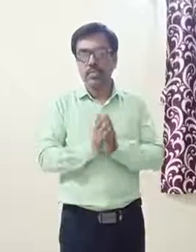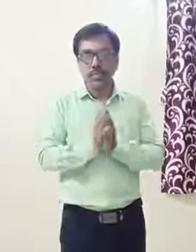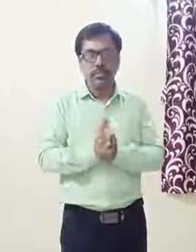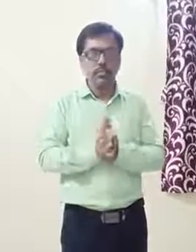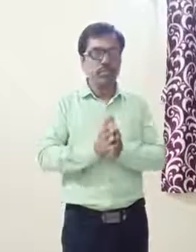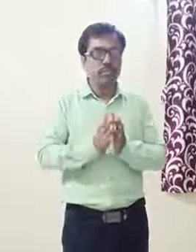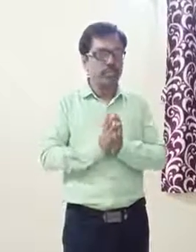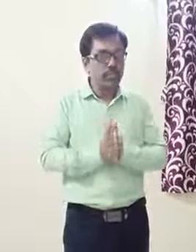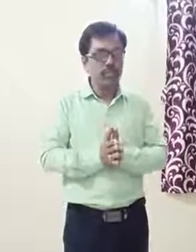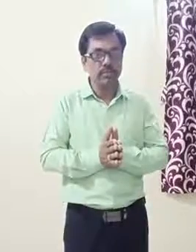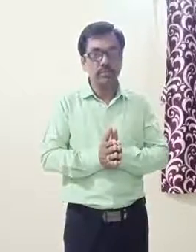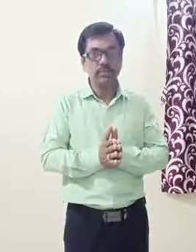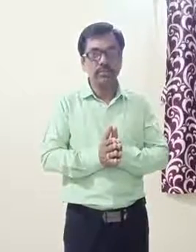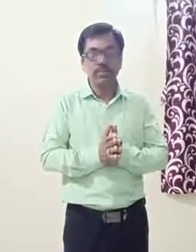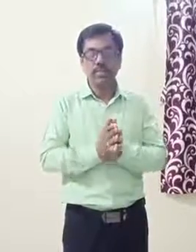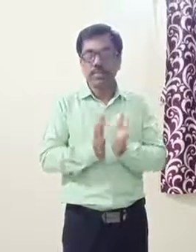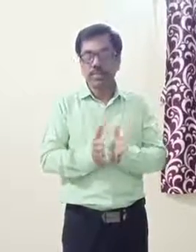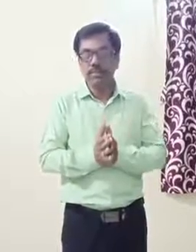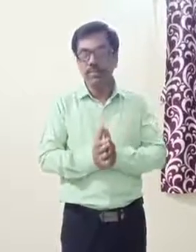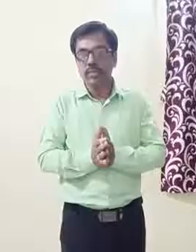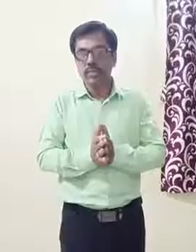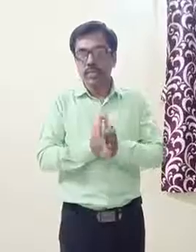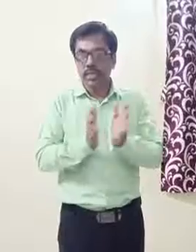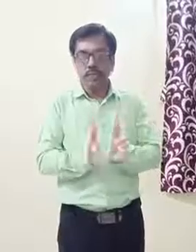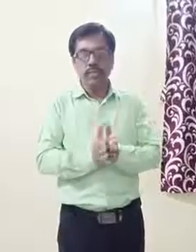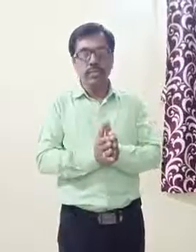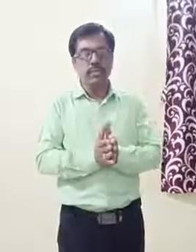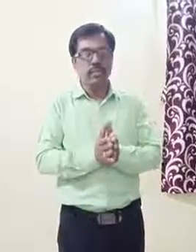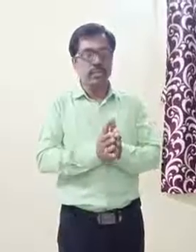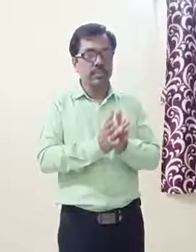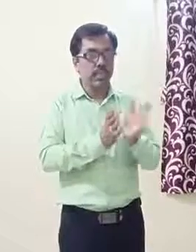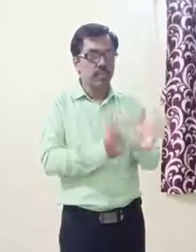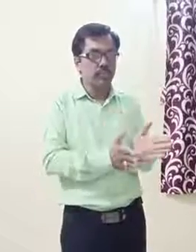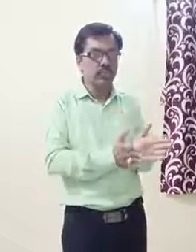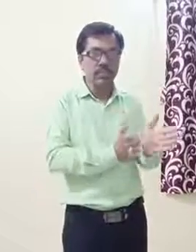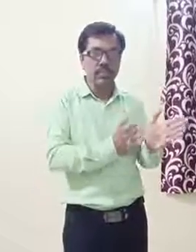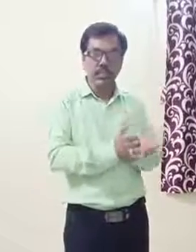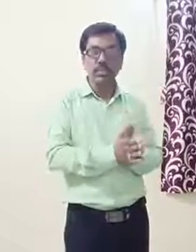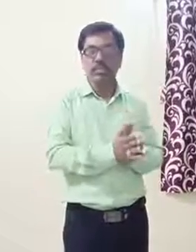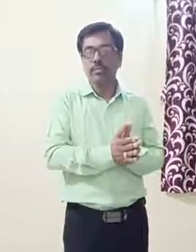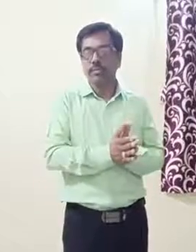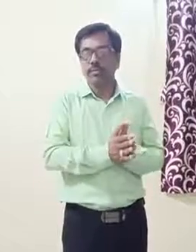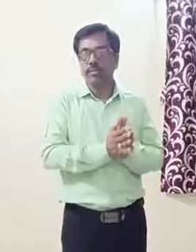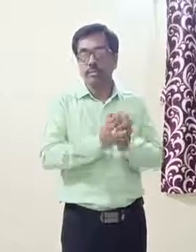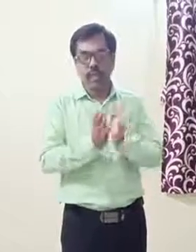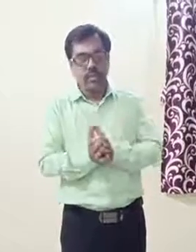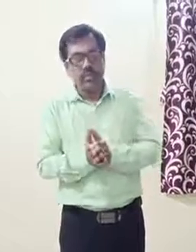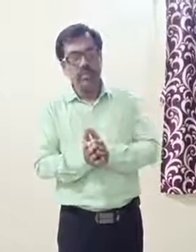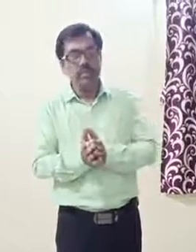draft their constitution for the nation. In this way, they transformed their country from monarchy